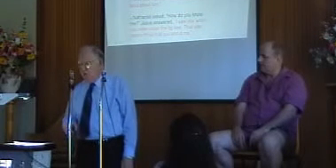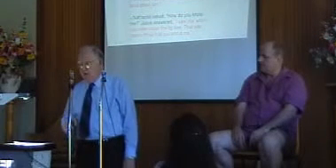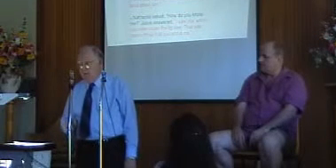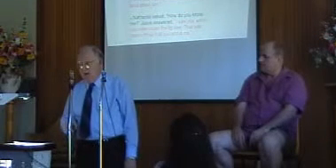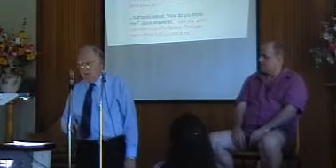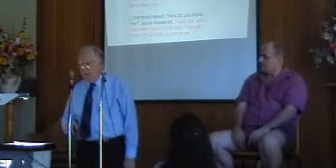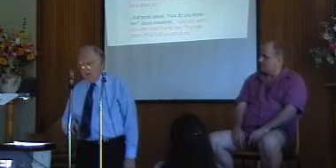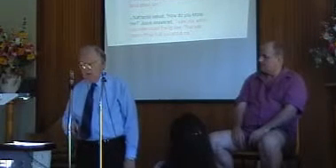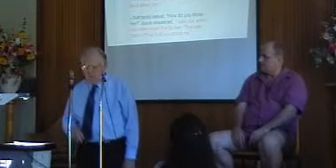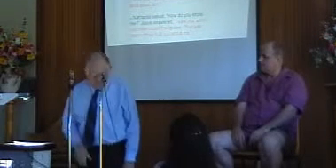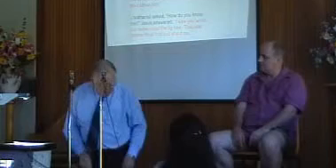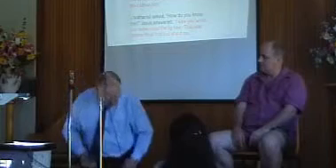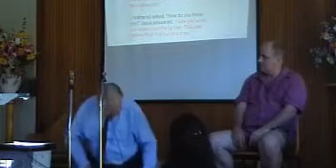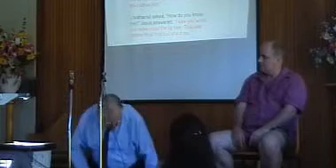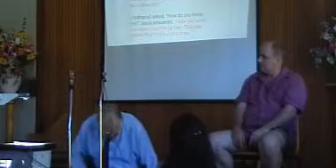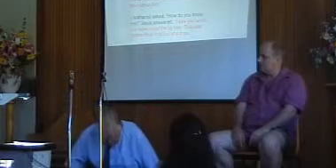told you about me."